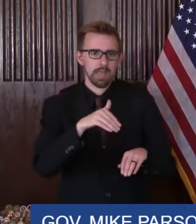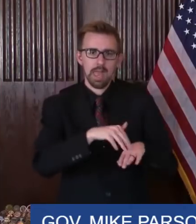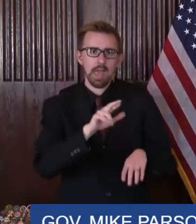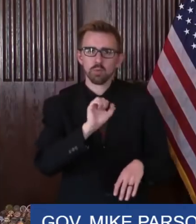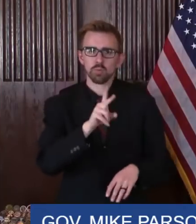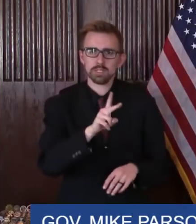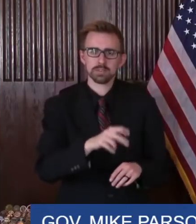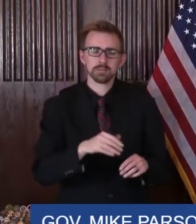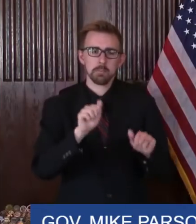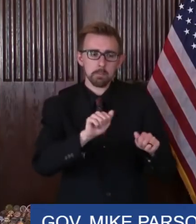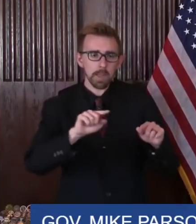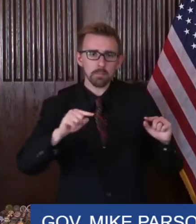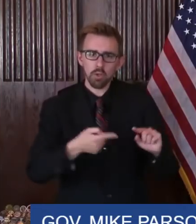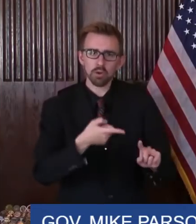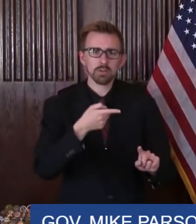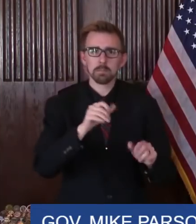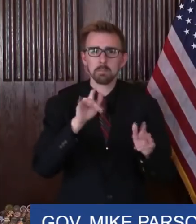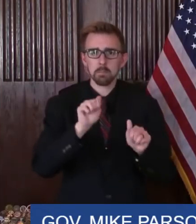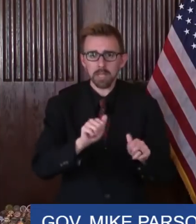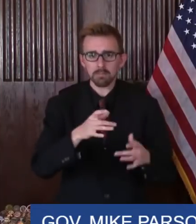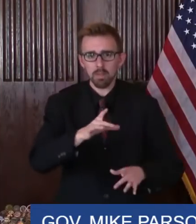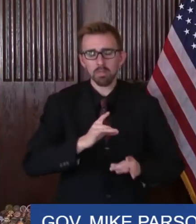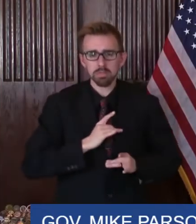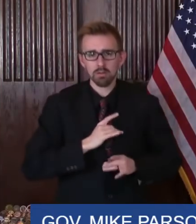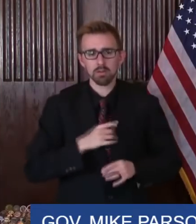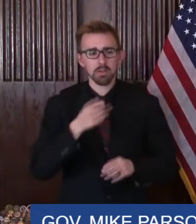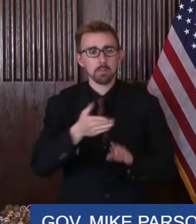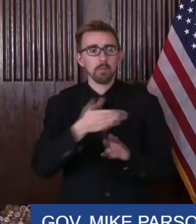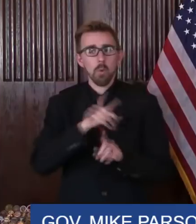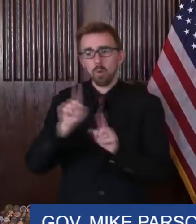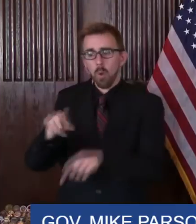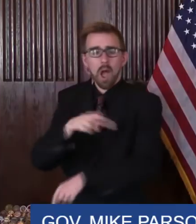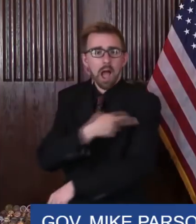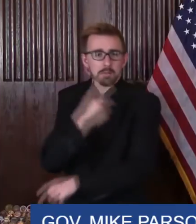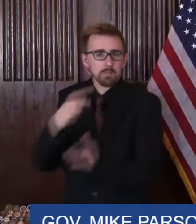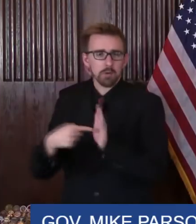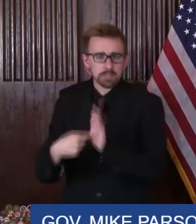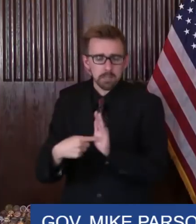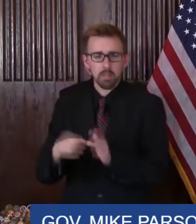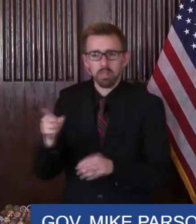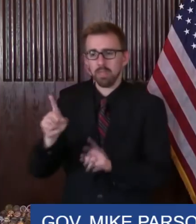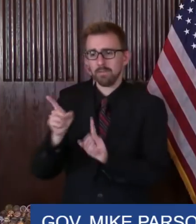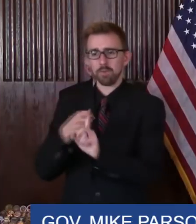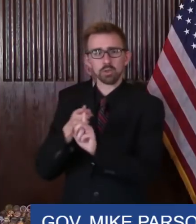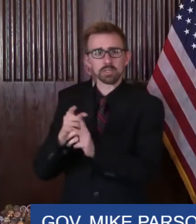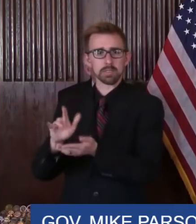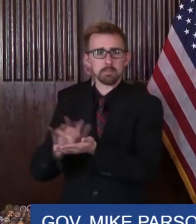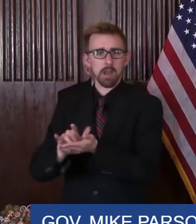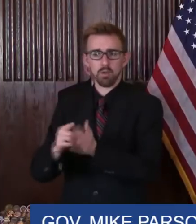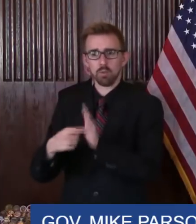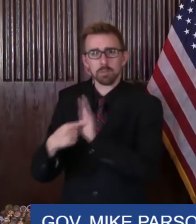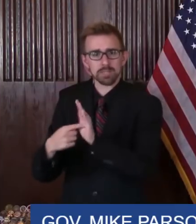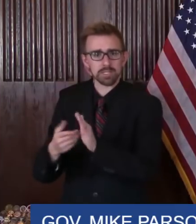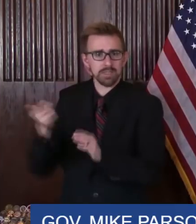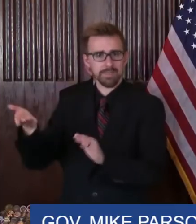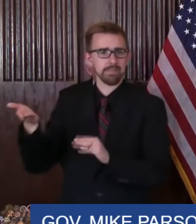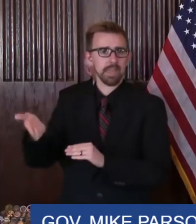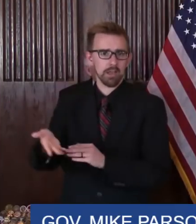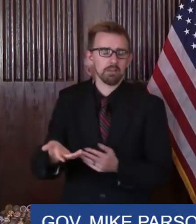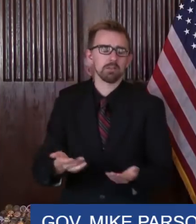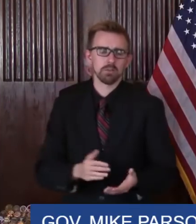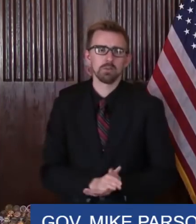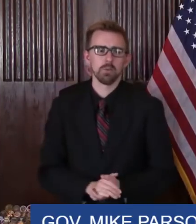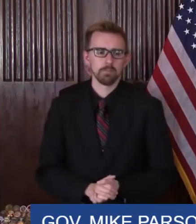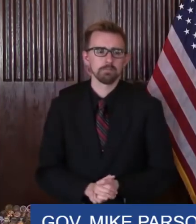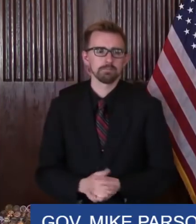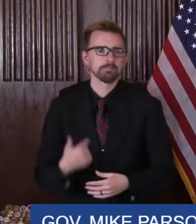the pre-hospital calls before they get to the hospital, the first line of medical representation. So, again, I